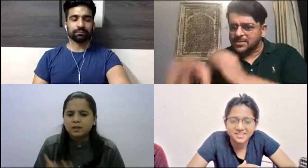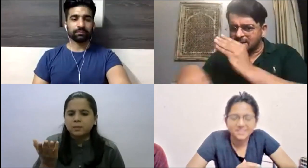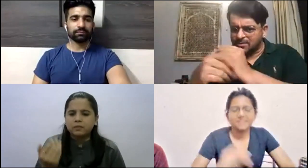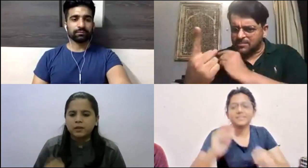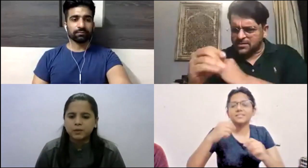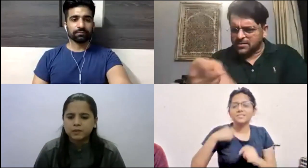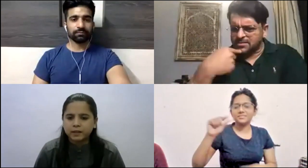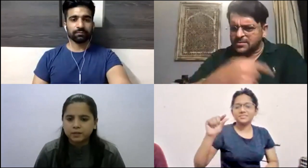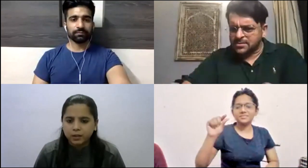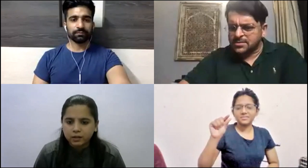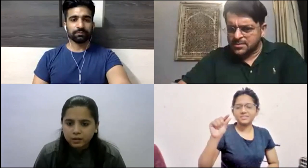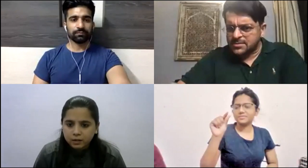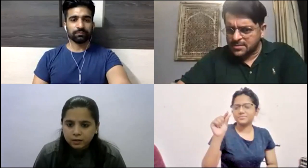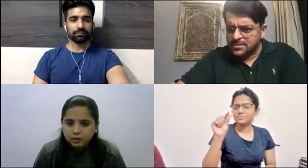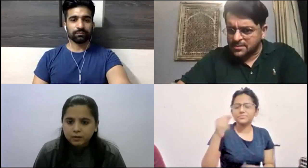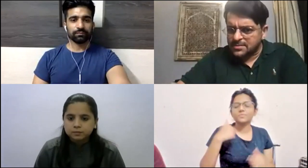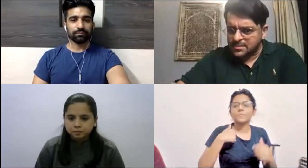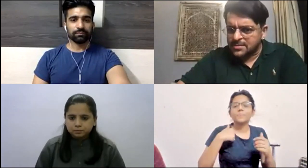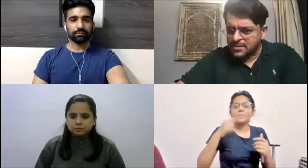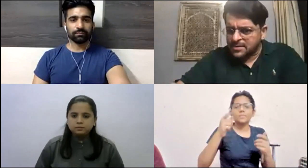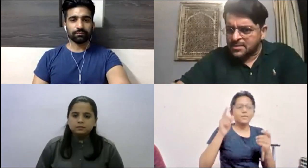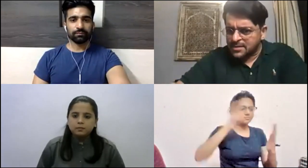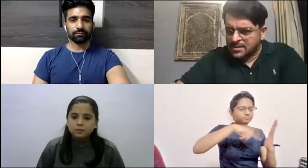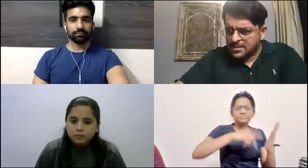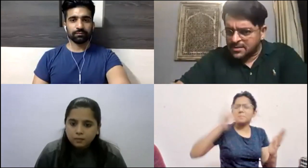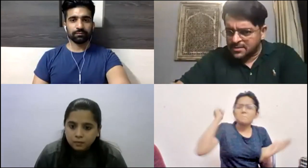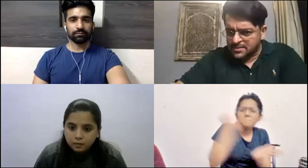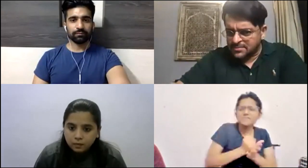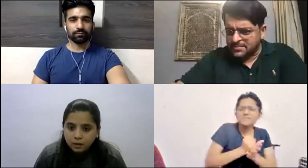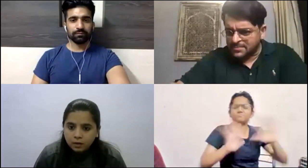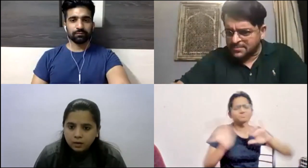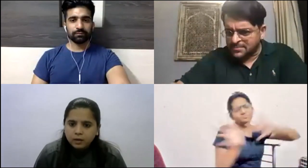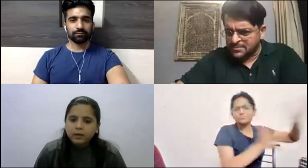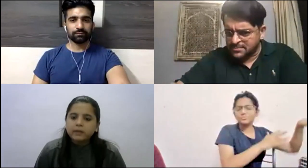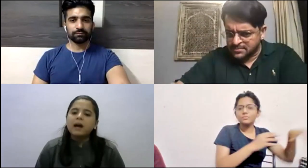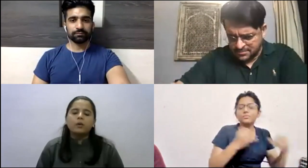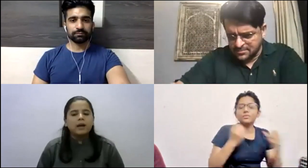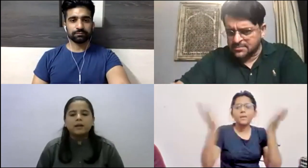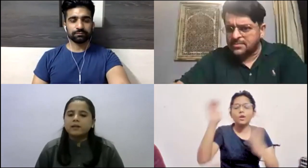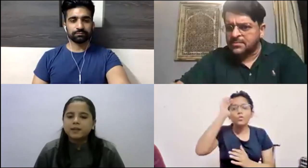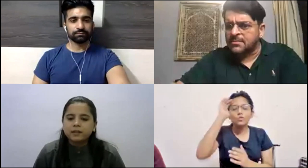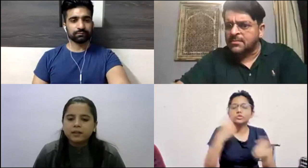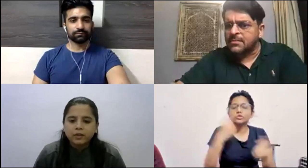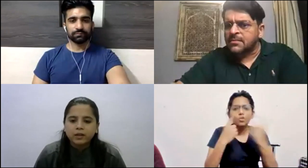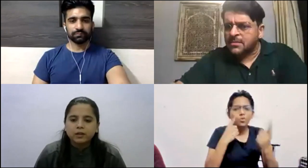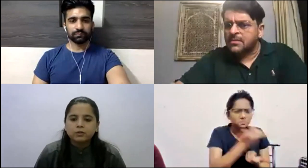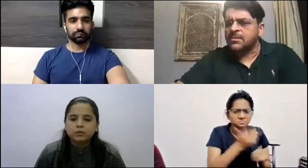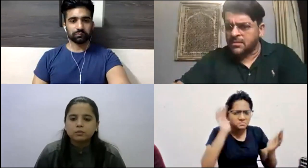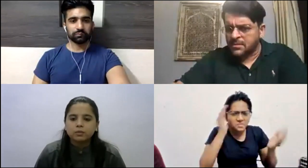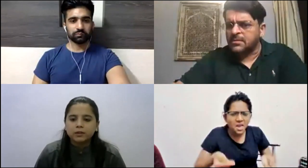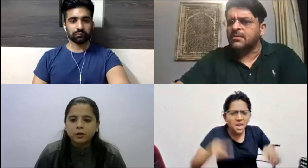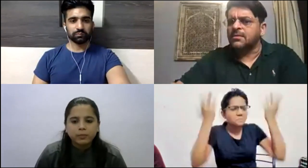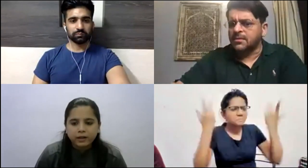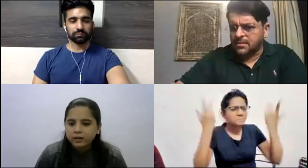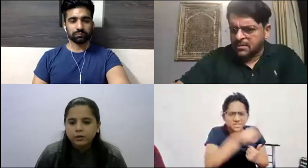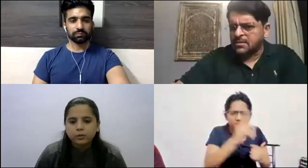Yeah, Bhavna, you were saying something. Yeah, okay, I understand that